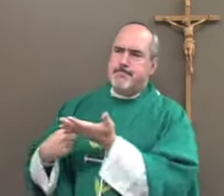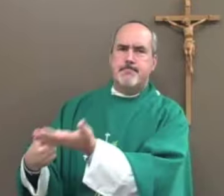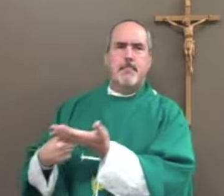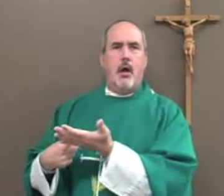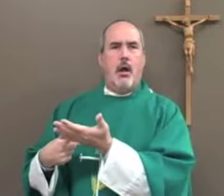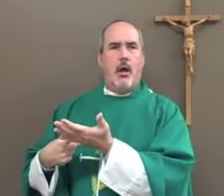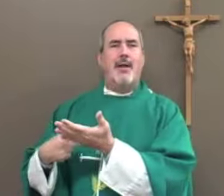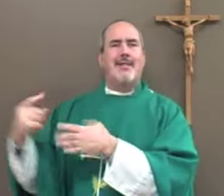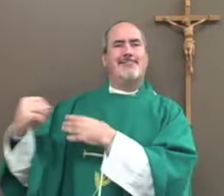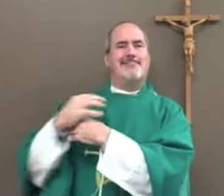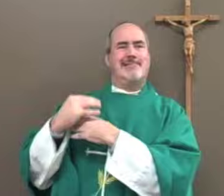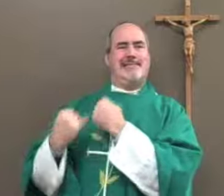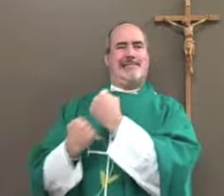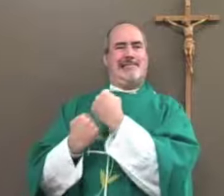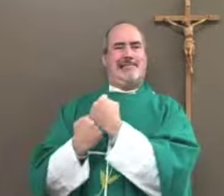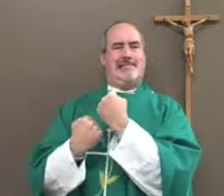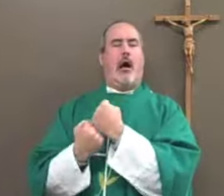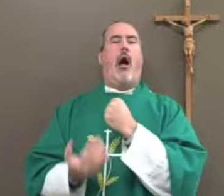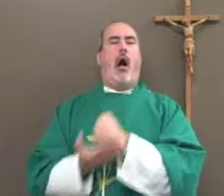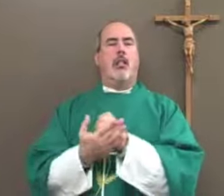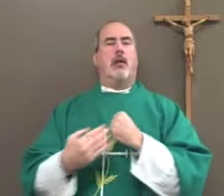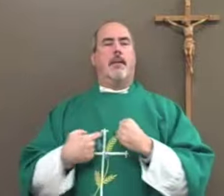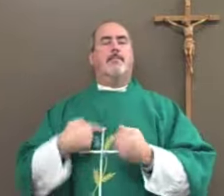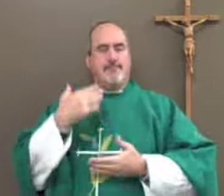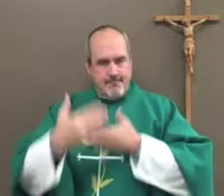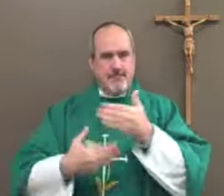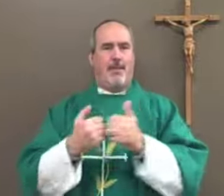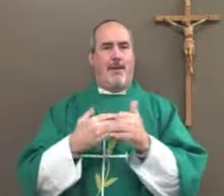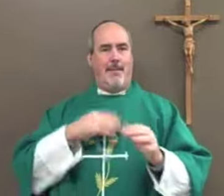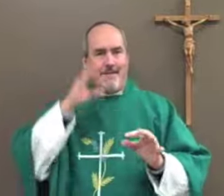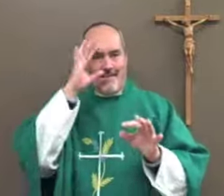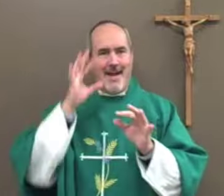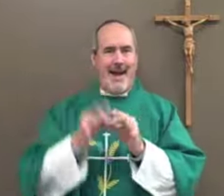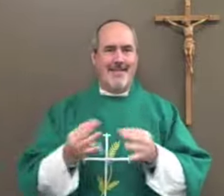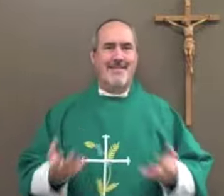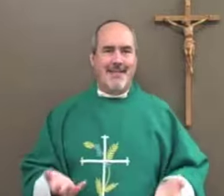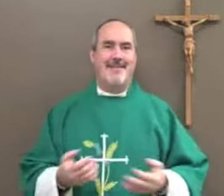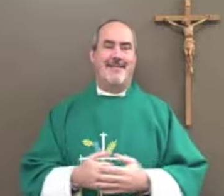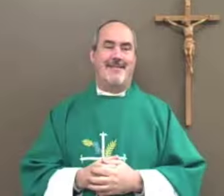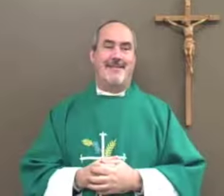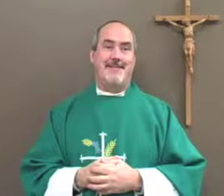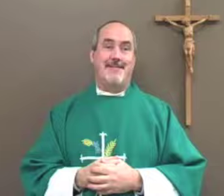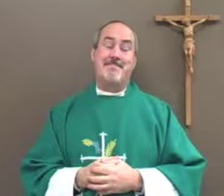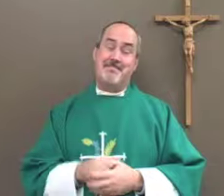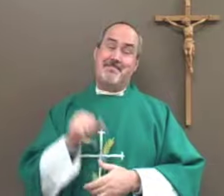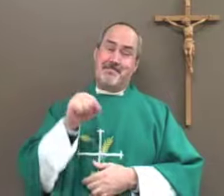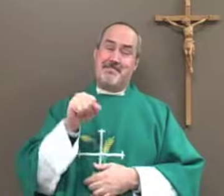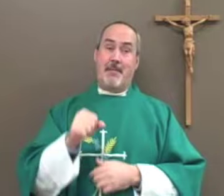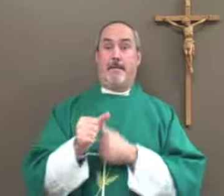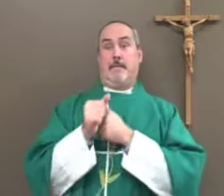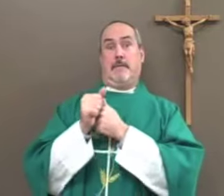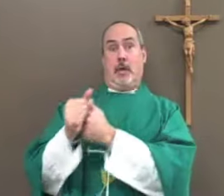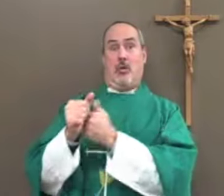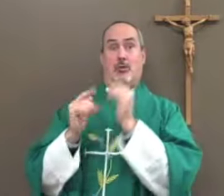that I trusted. They advised me and helped support me through that rough time.